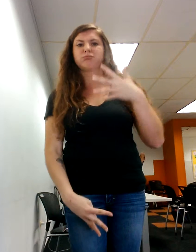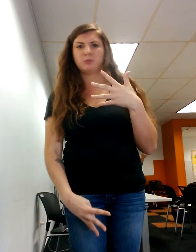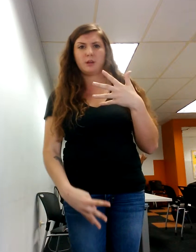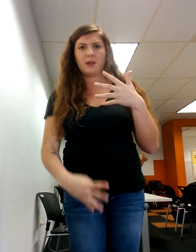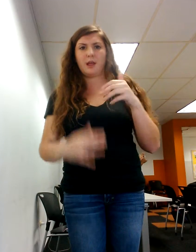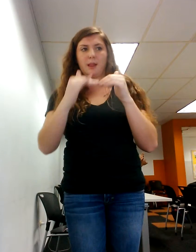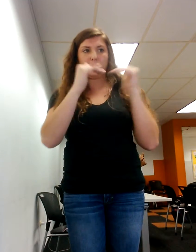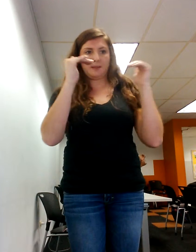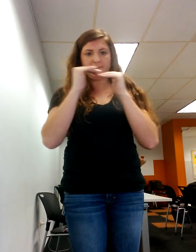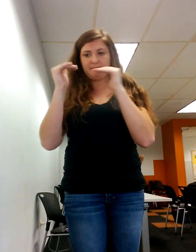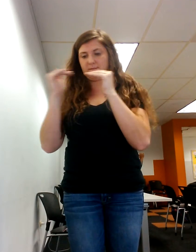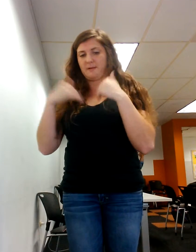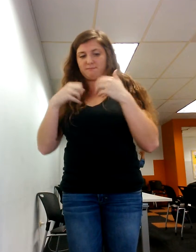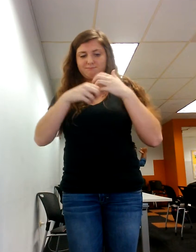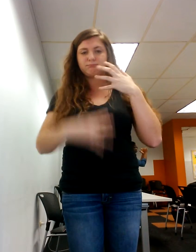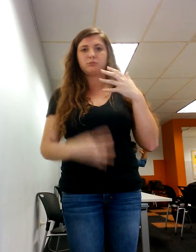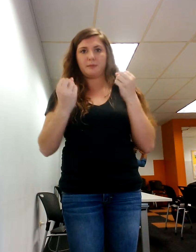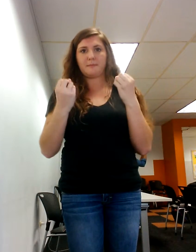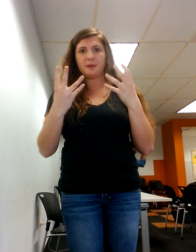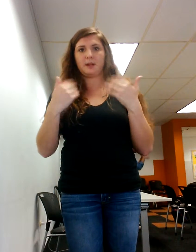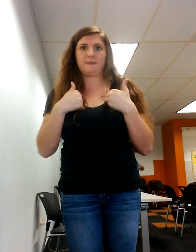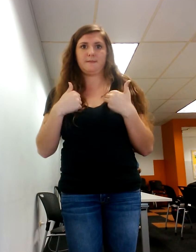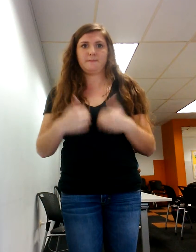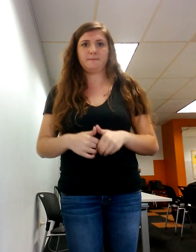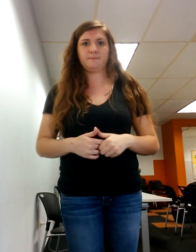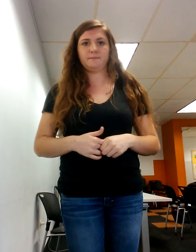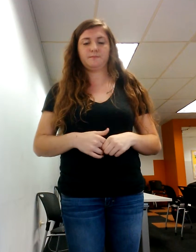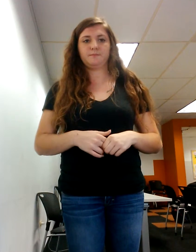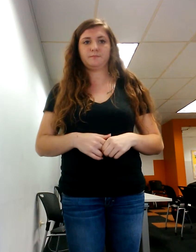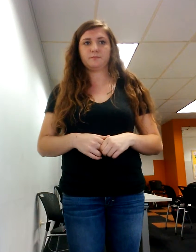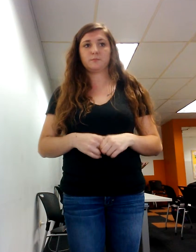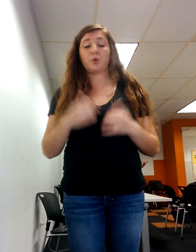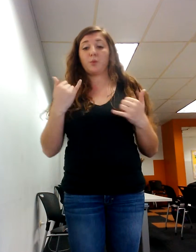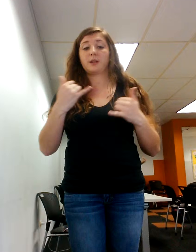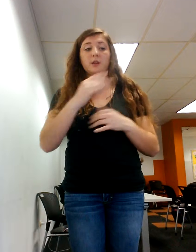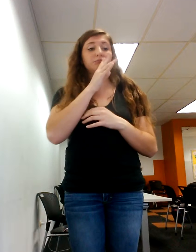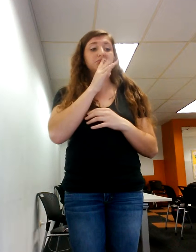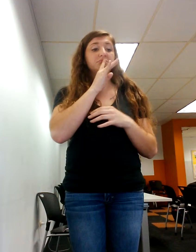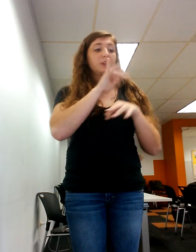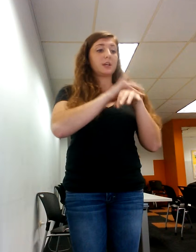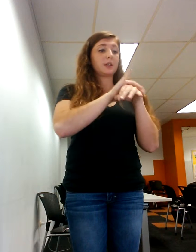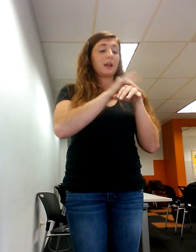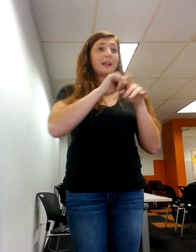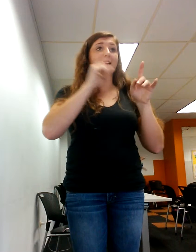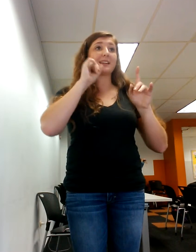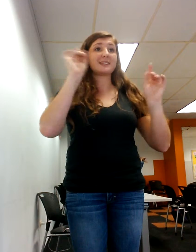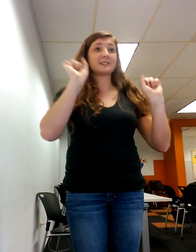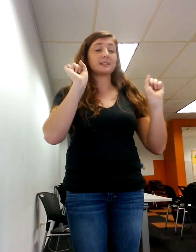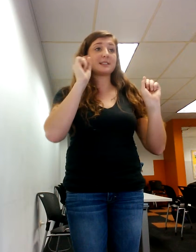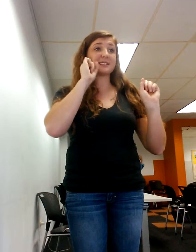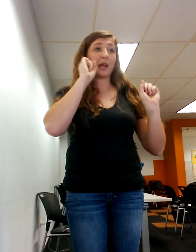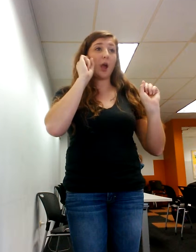levels. Okay? So just think about it. I'm speaking English, right? I need to produce sounds, and I need to start out with